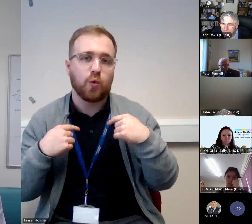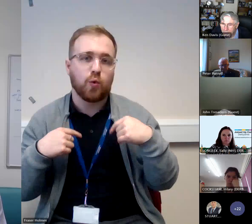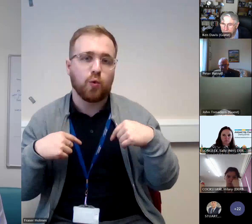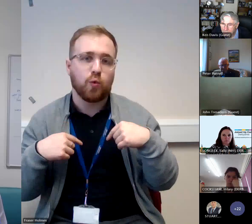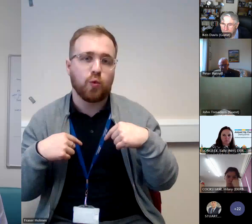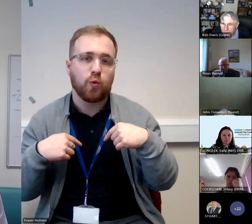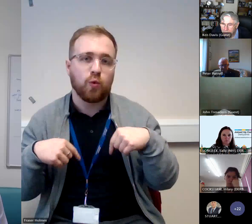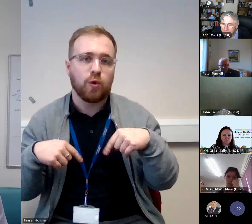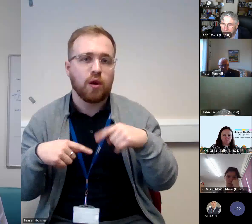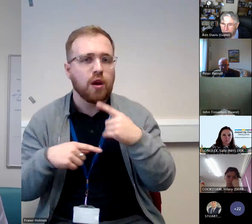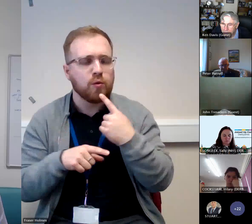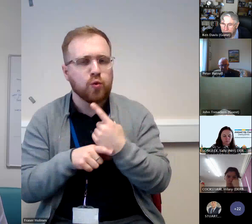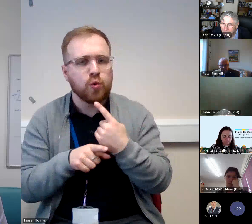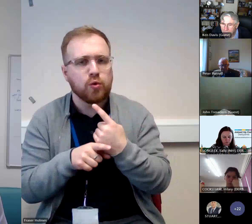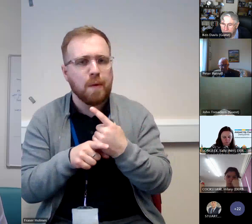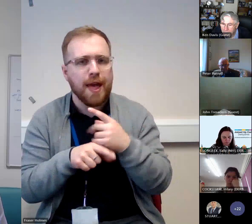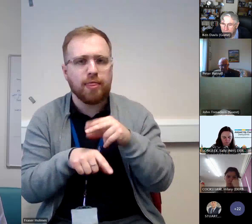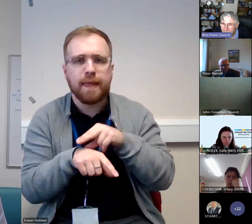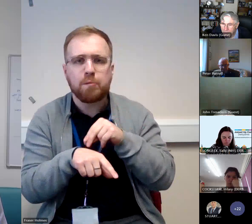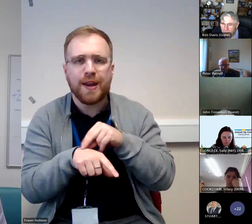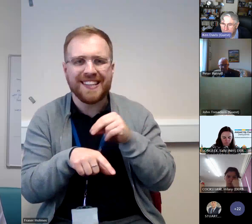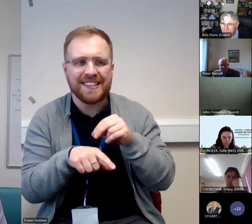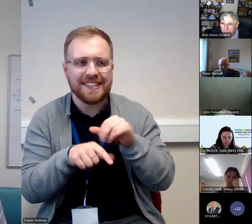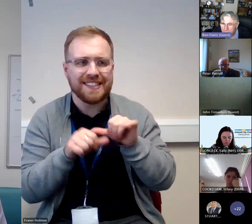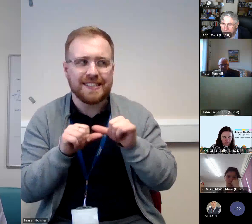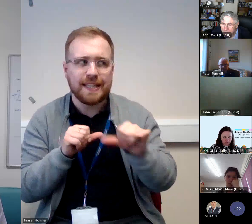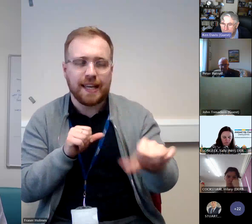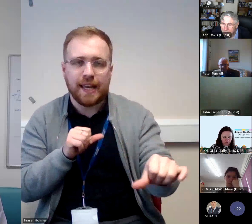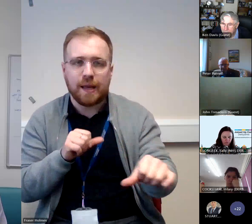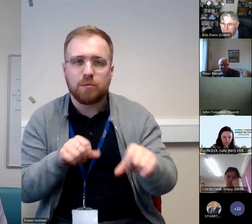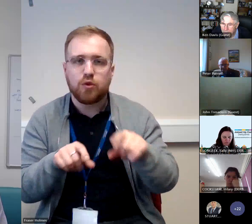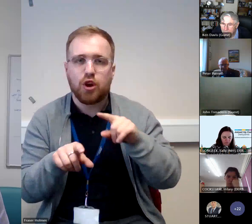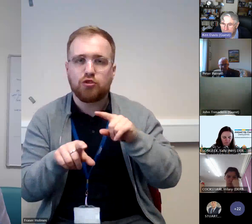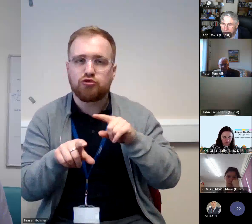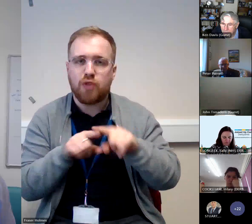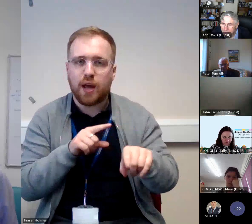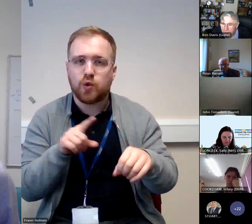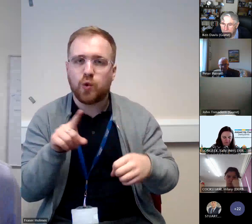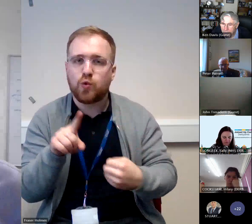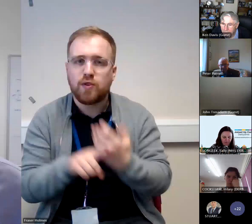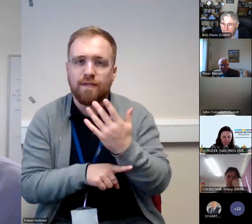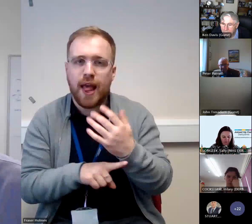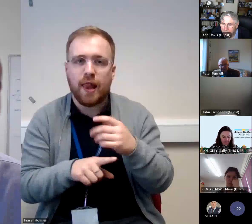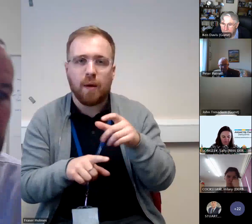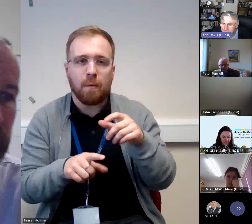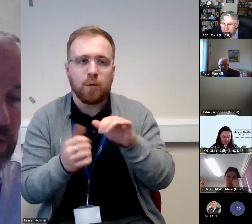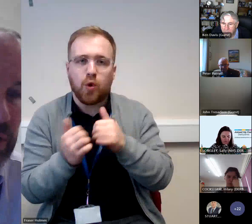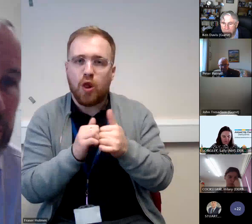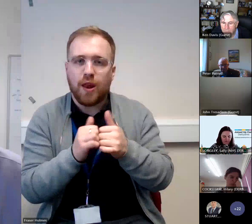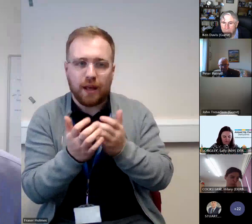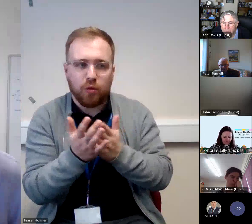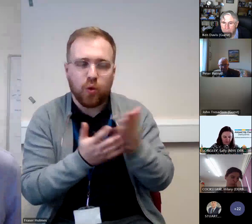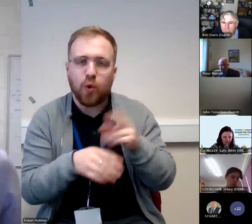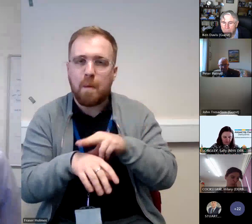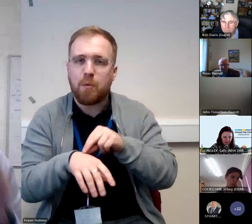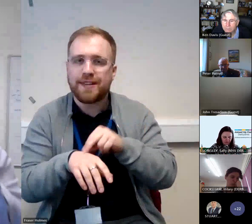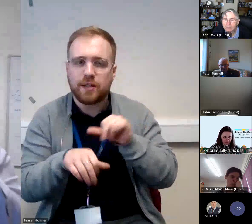I mentioned the apprentice schemes. So we're trying to develop colleagues through apprenticeship programs